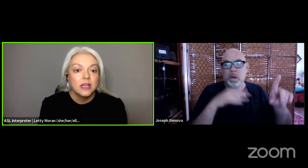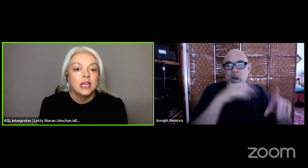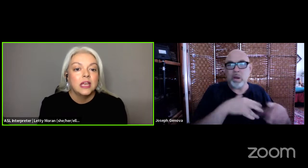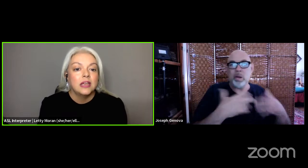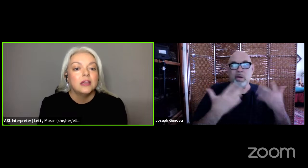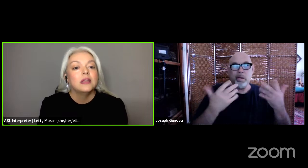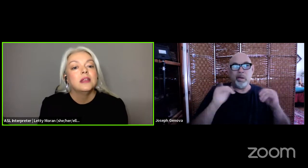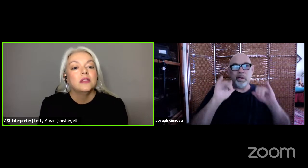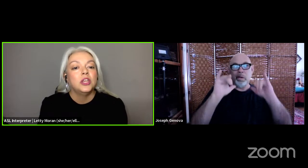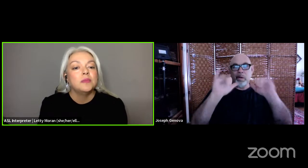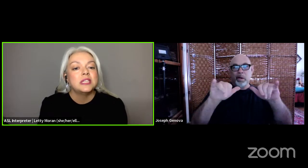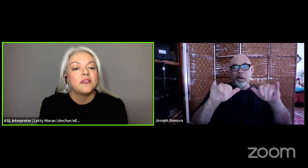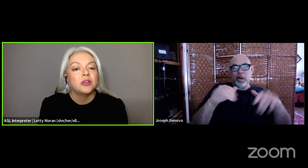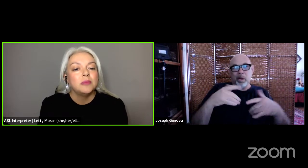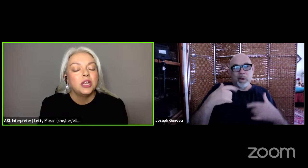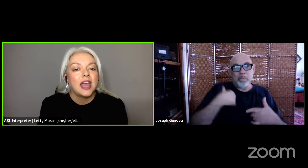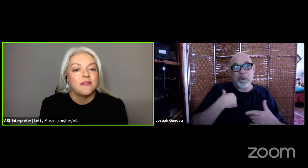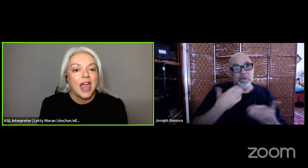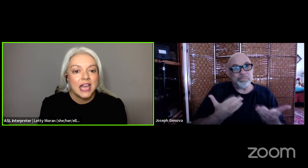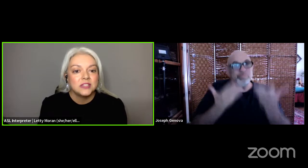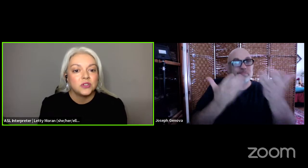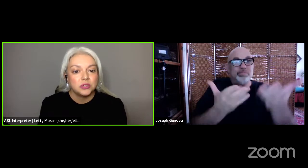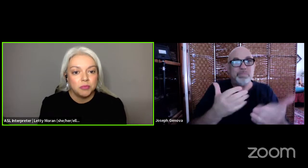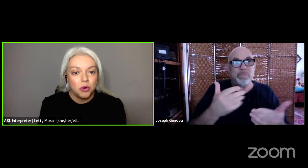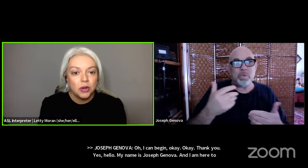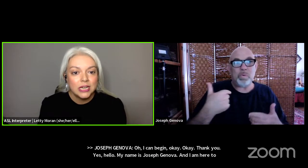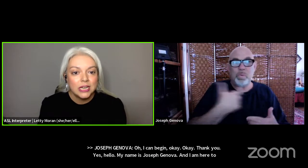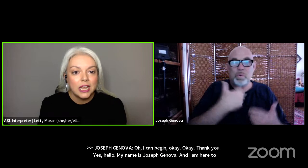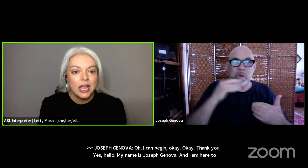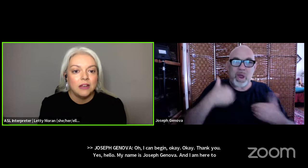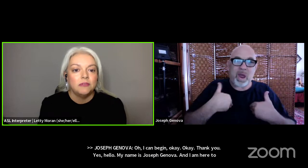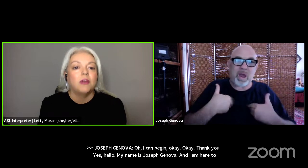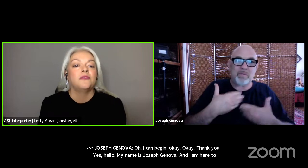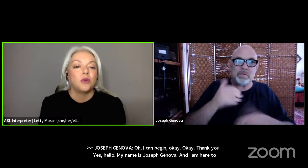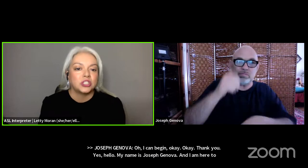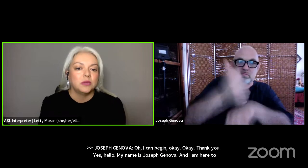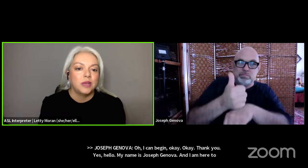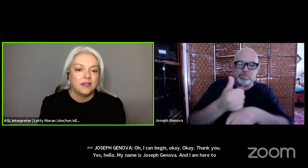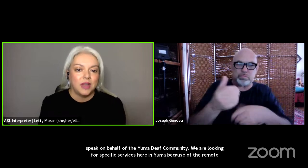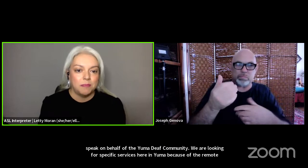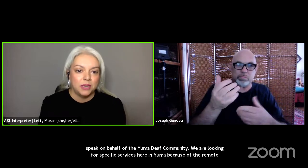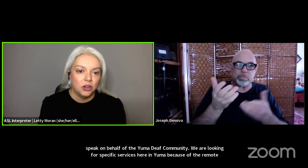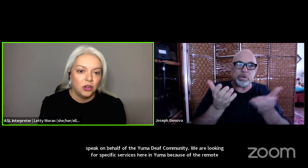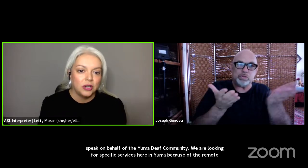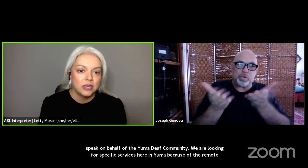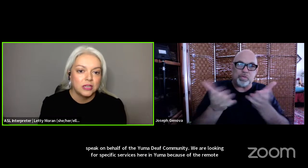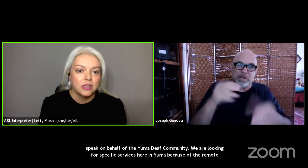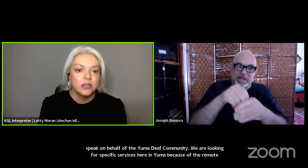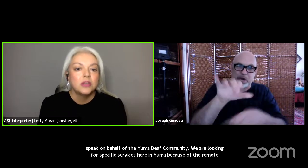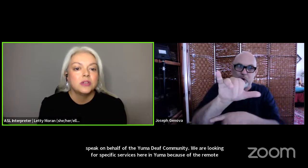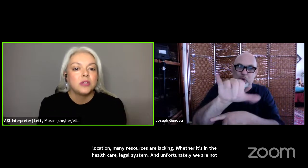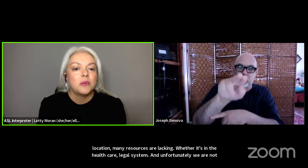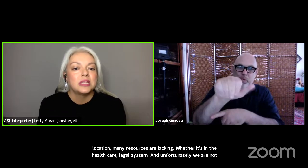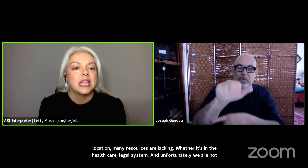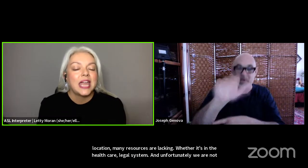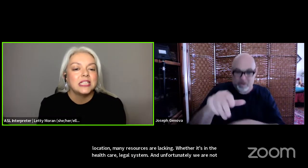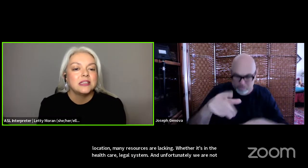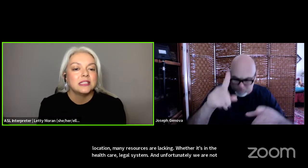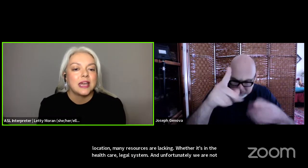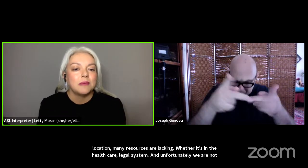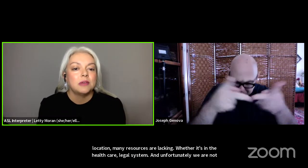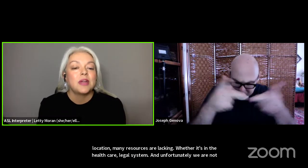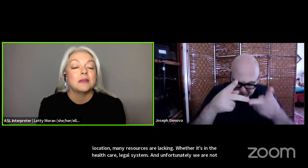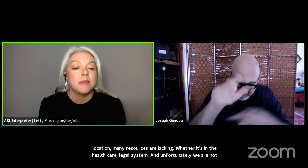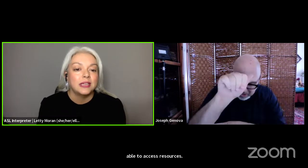resources. The Yuma deaf community have asked for support, and unfortunately, we have not been heard. So I would like